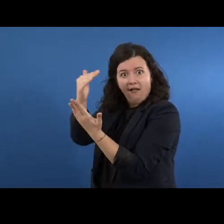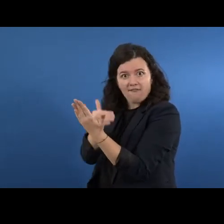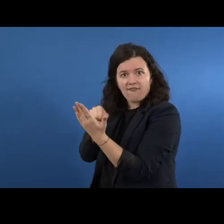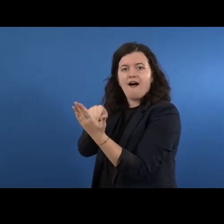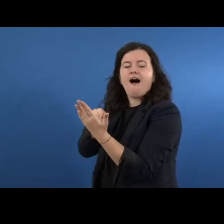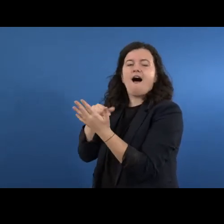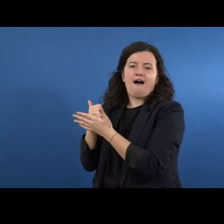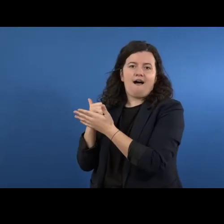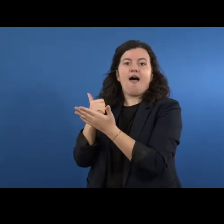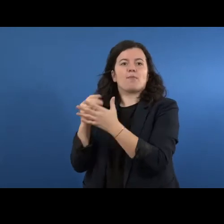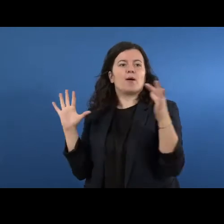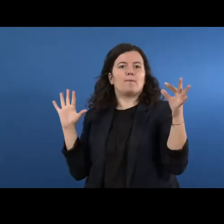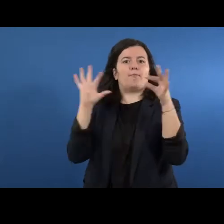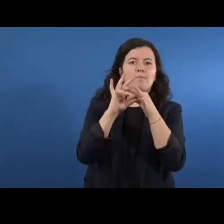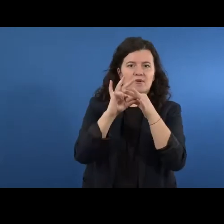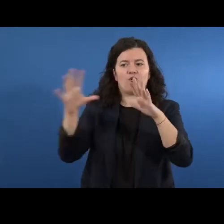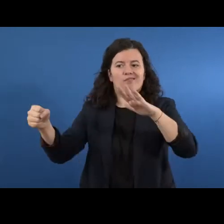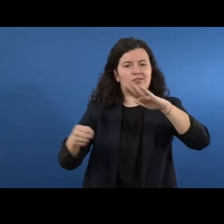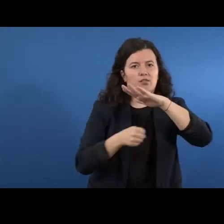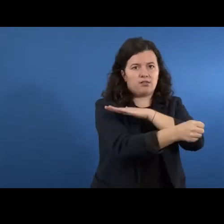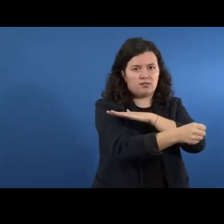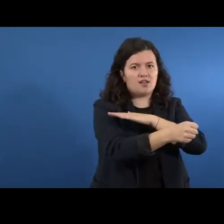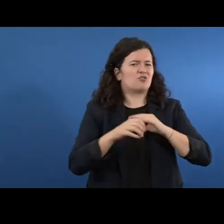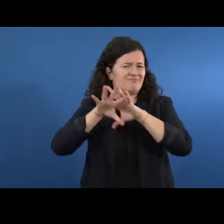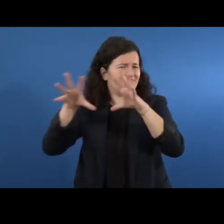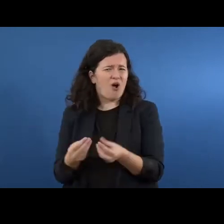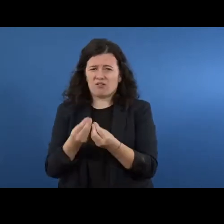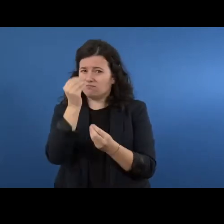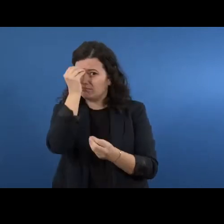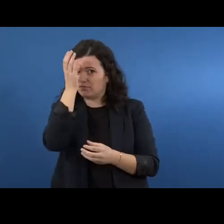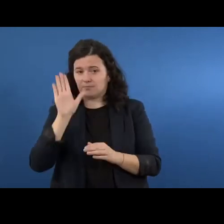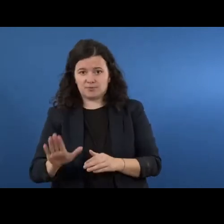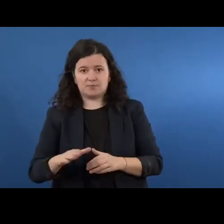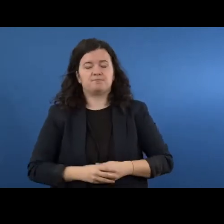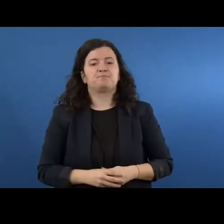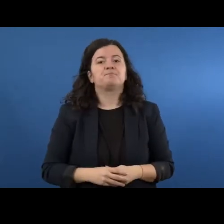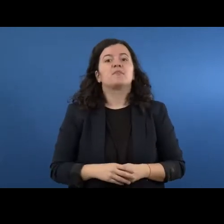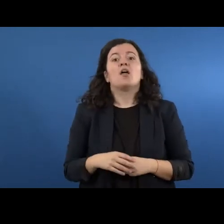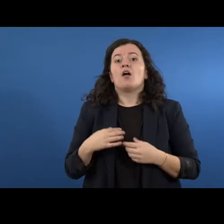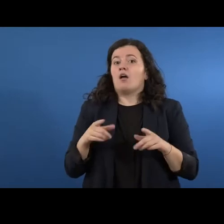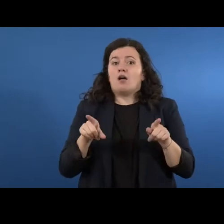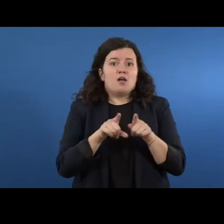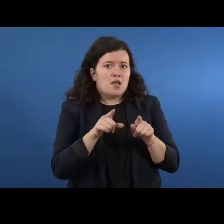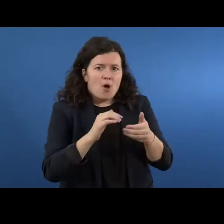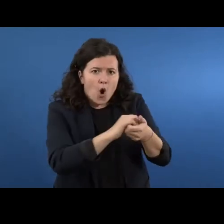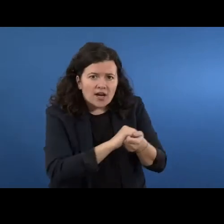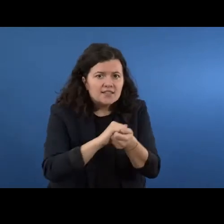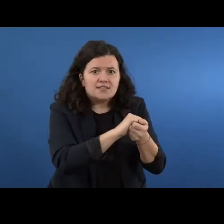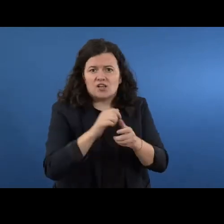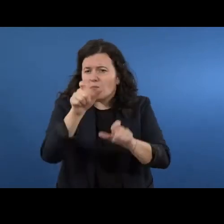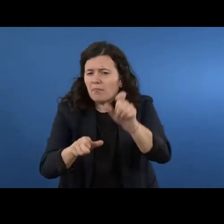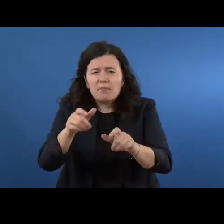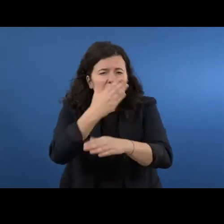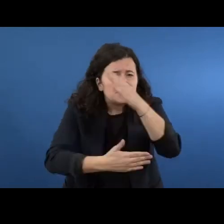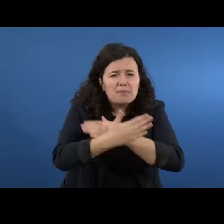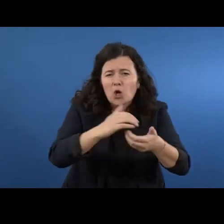own organizations. And through the PBDN, we've actually worked with civil society and person with disability organizations.